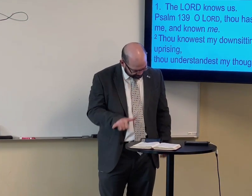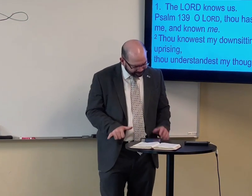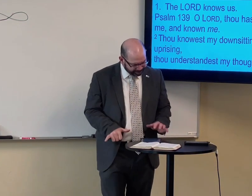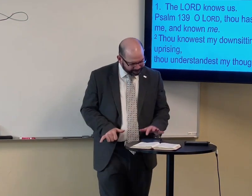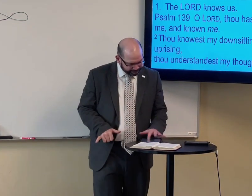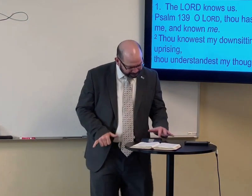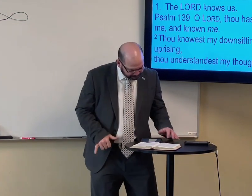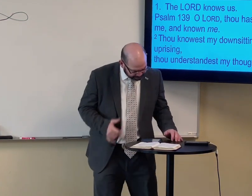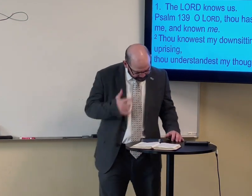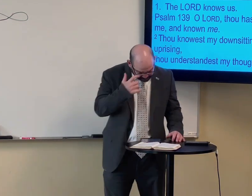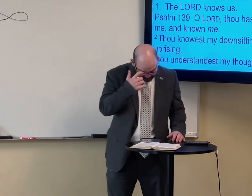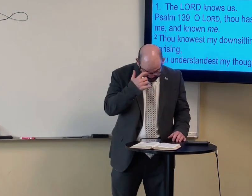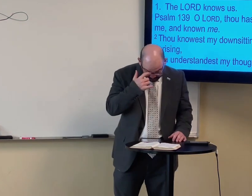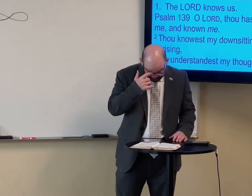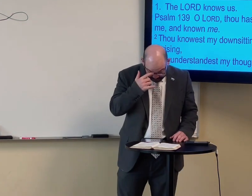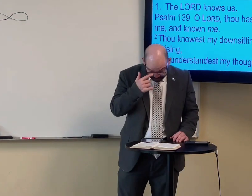We need to understand that.